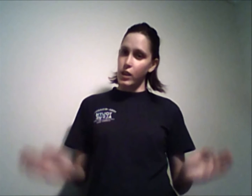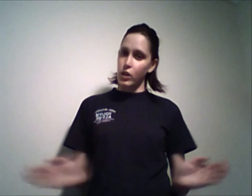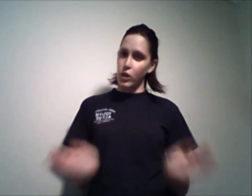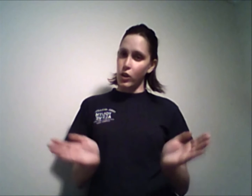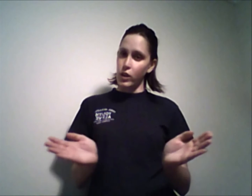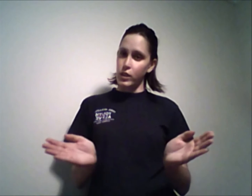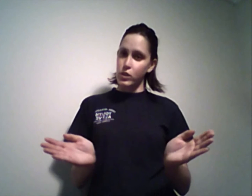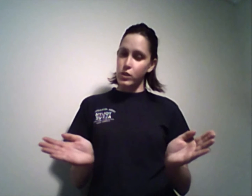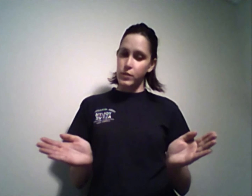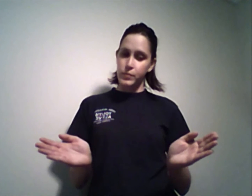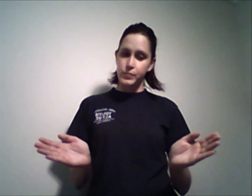Encourage.